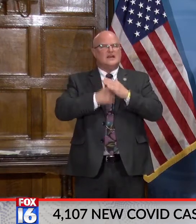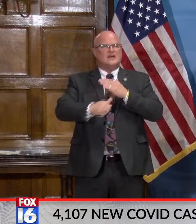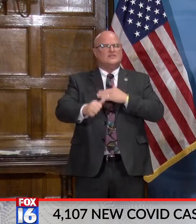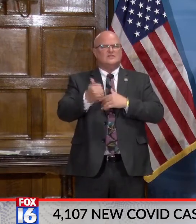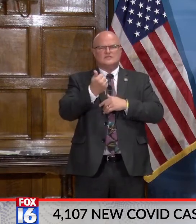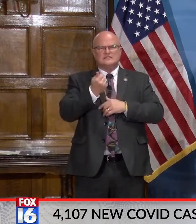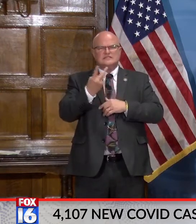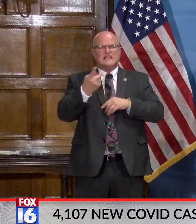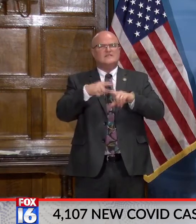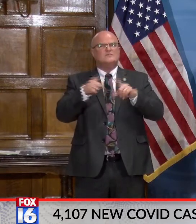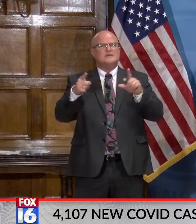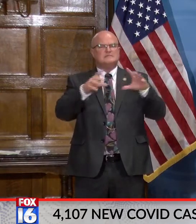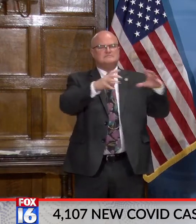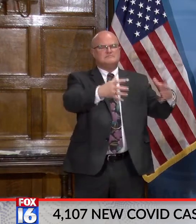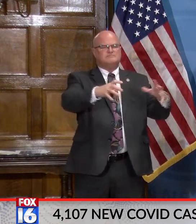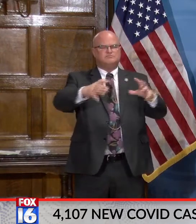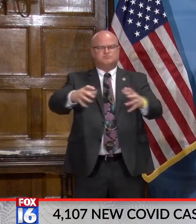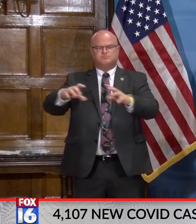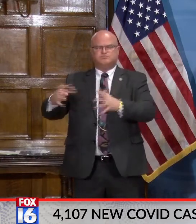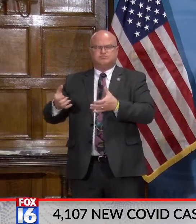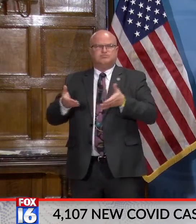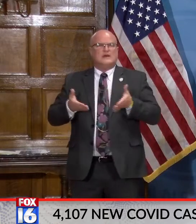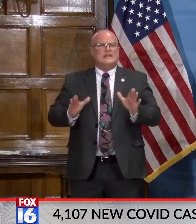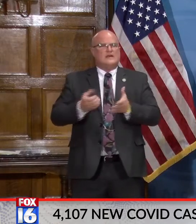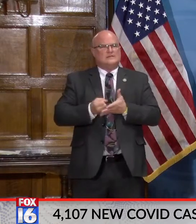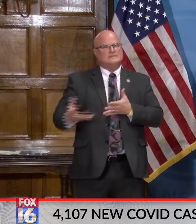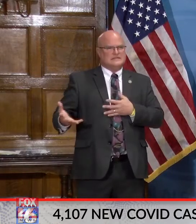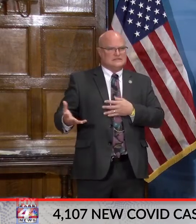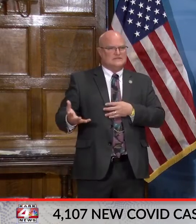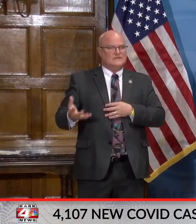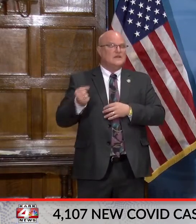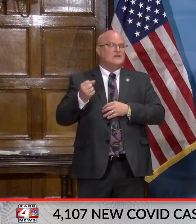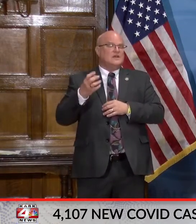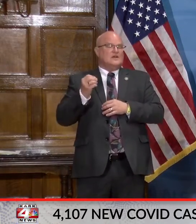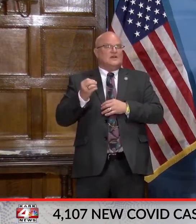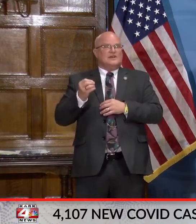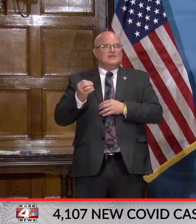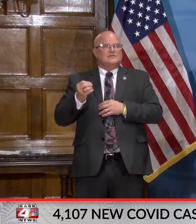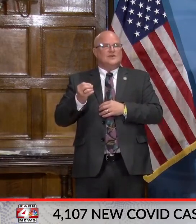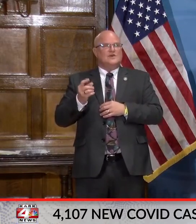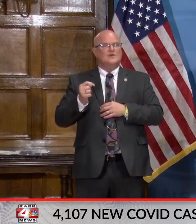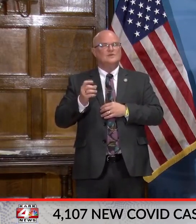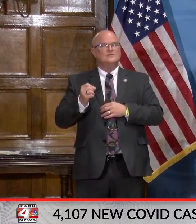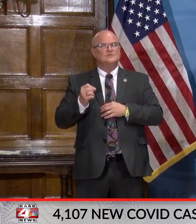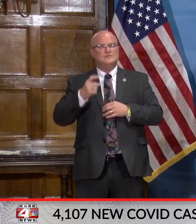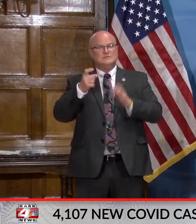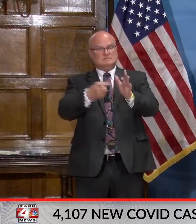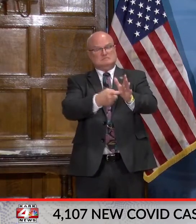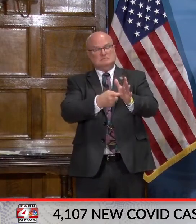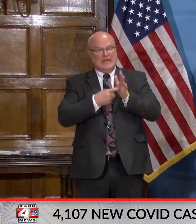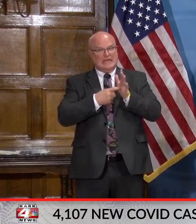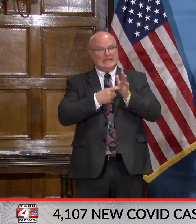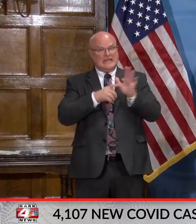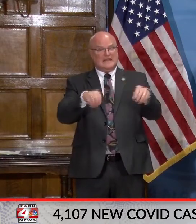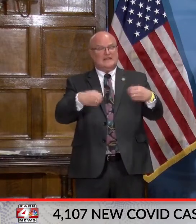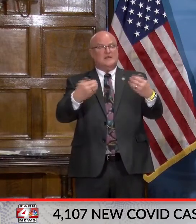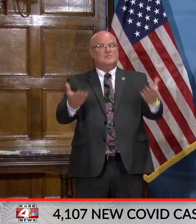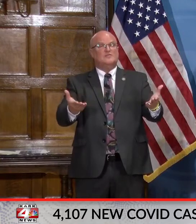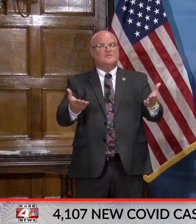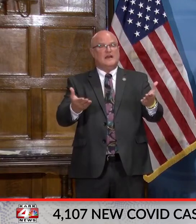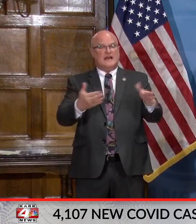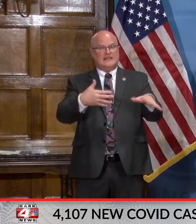several big buckets of allowable expenses. So to mandate that they provide